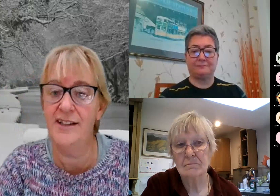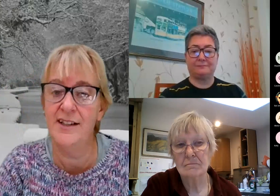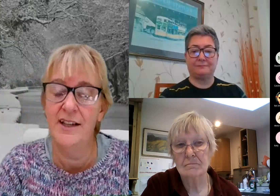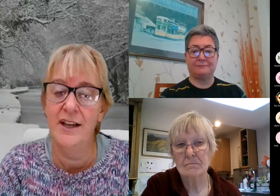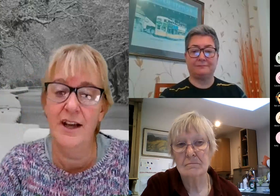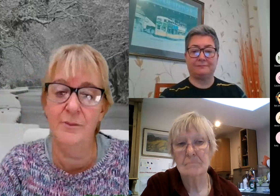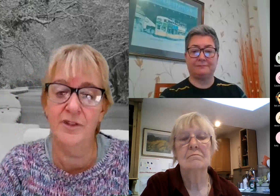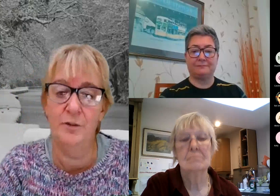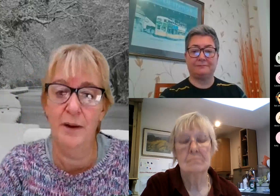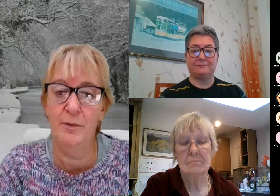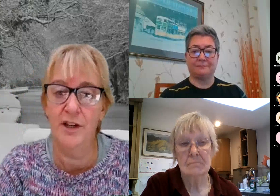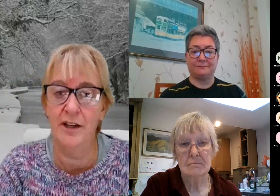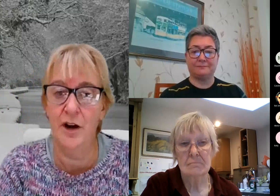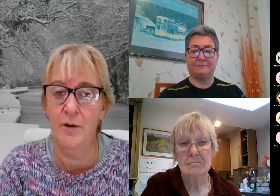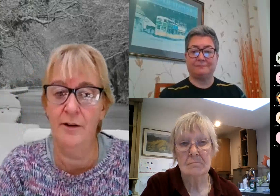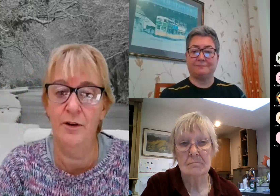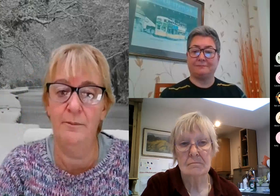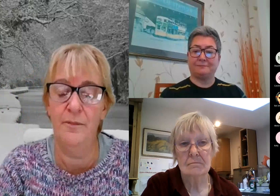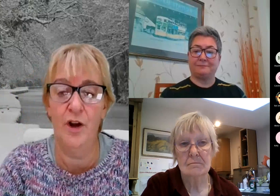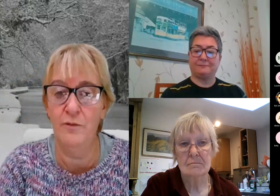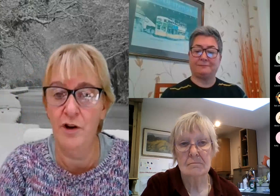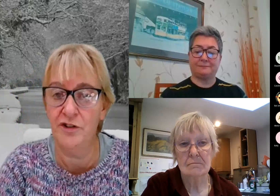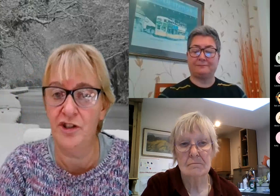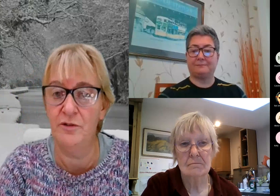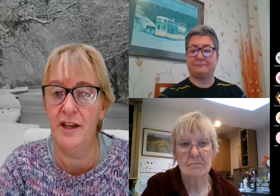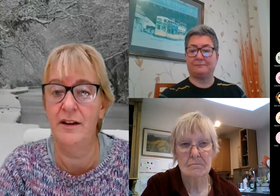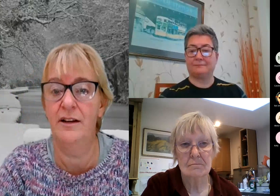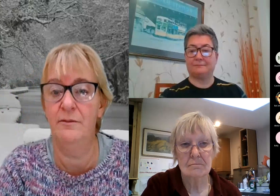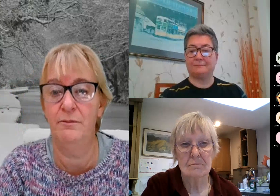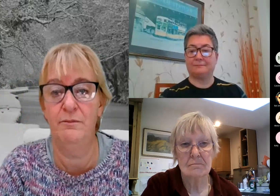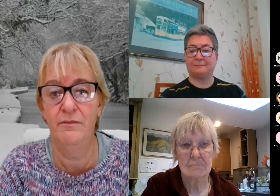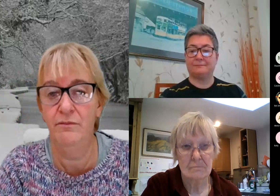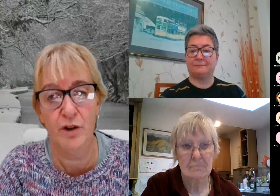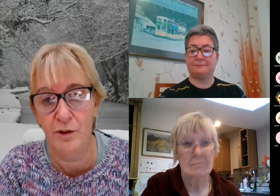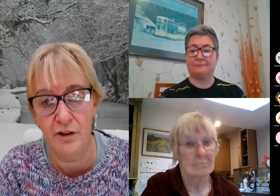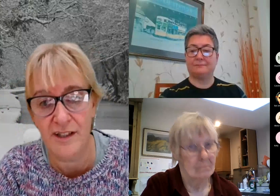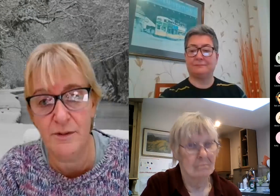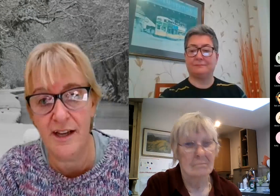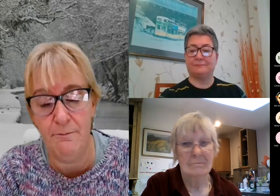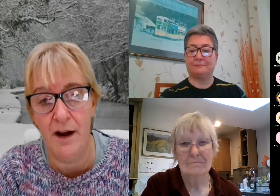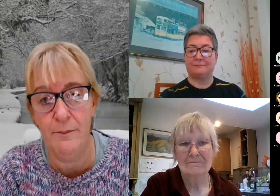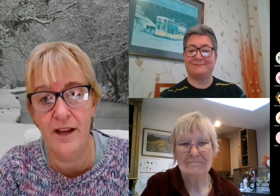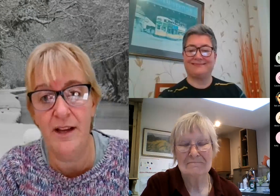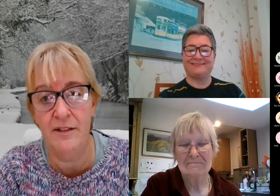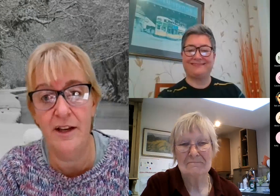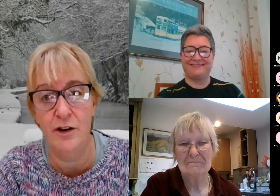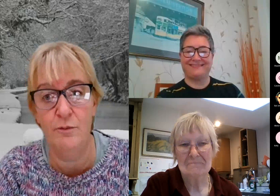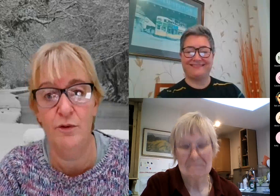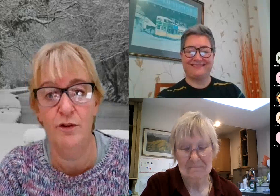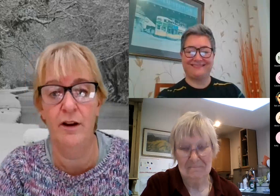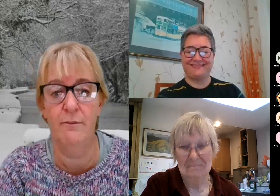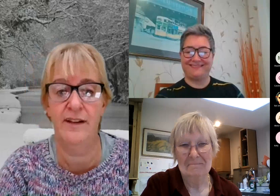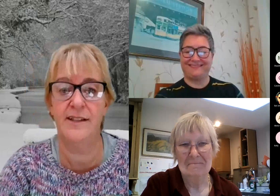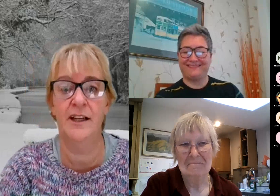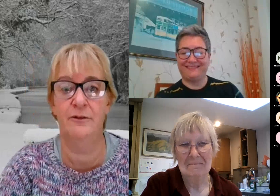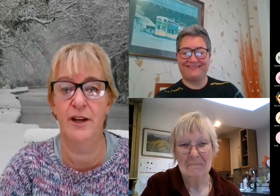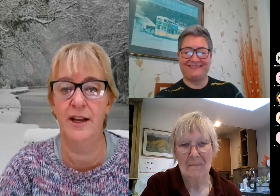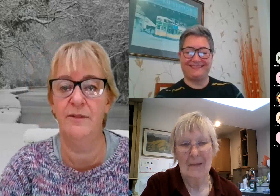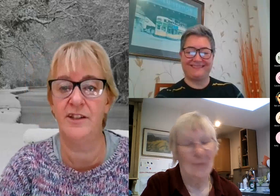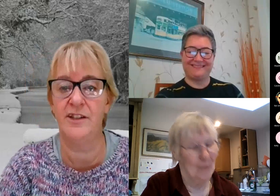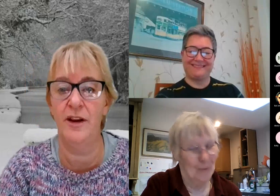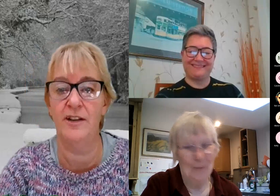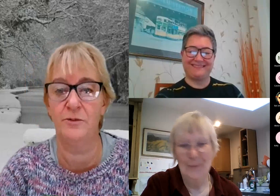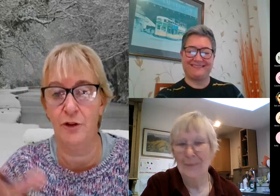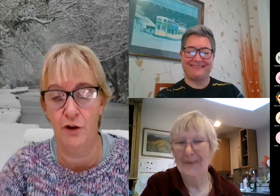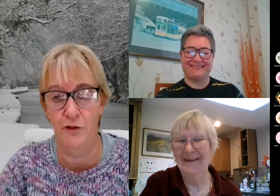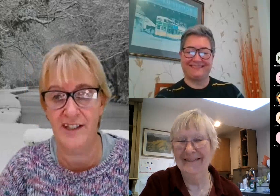in chat, so people can go out and who knows, Judy, come Christmas, it might be the #1 bestseller if we